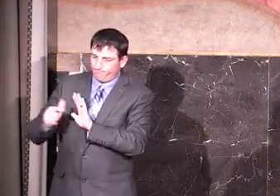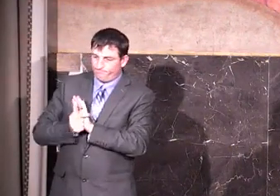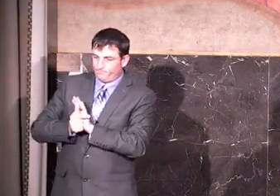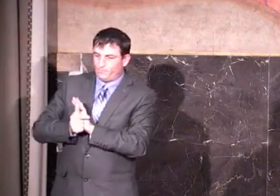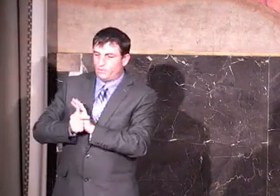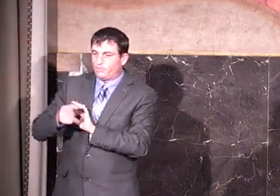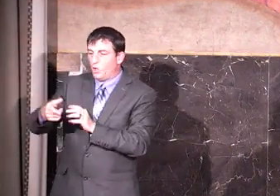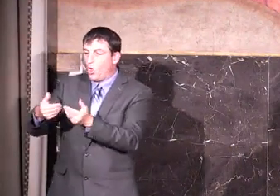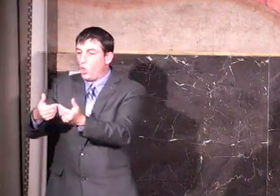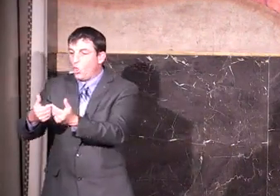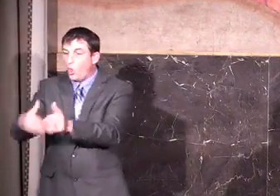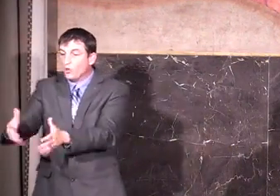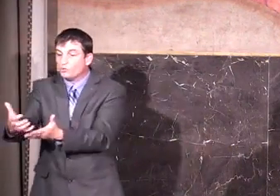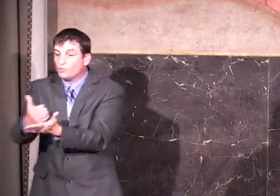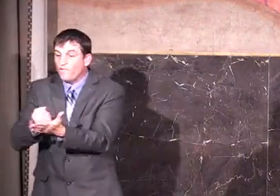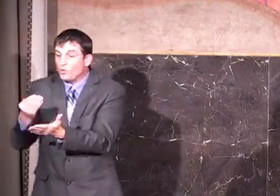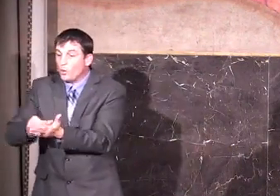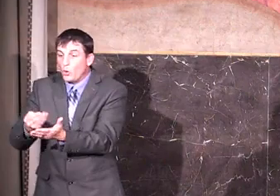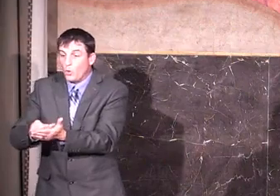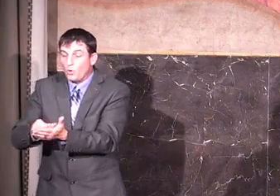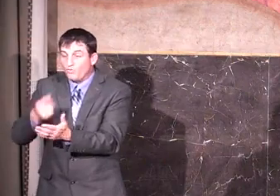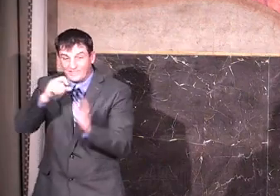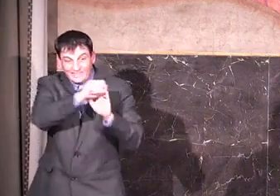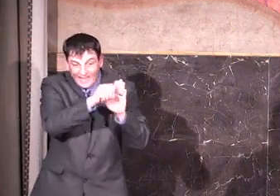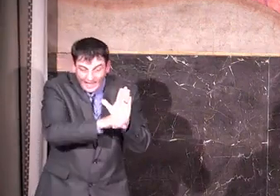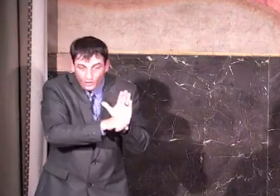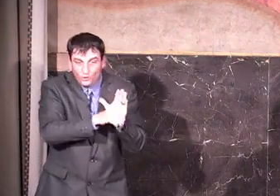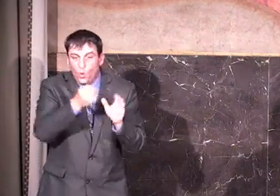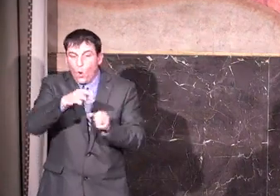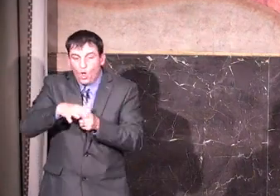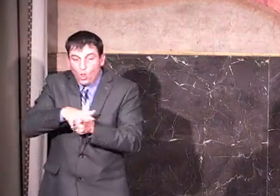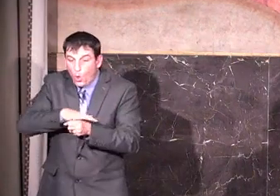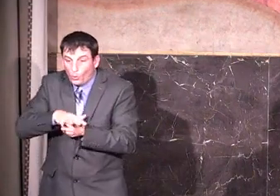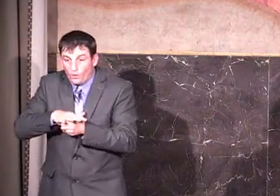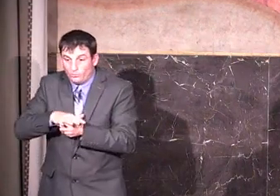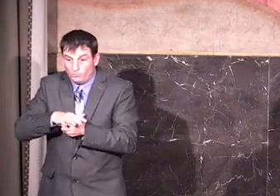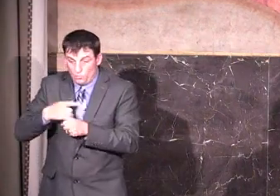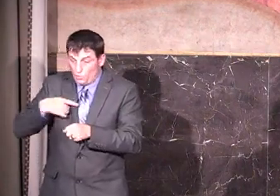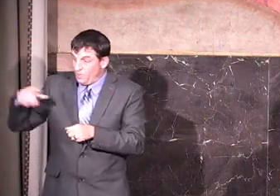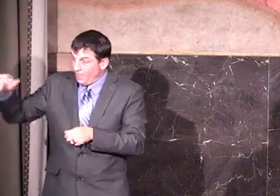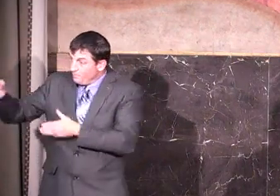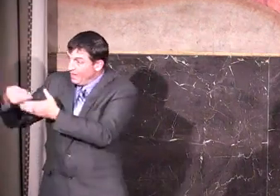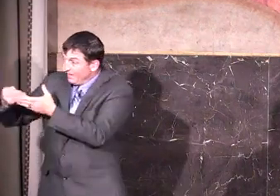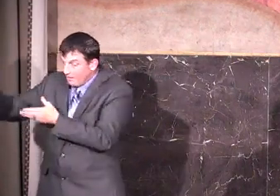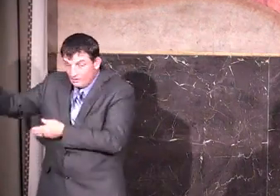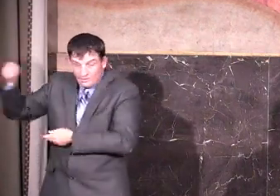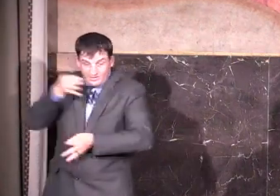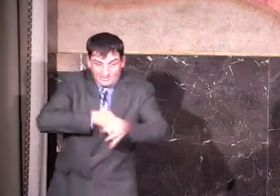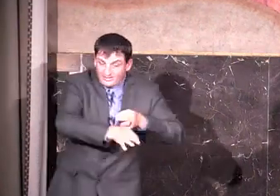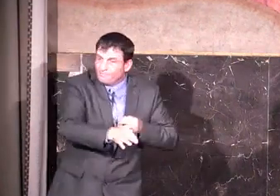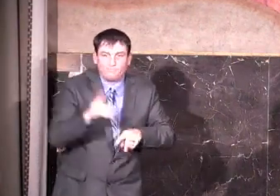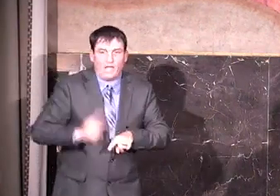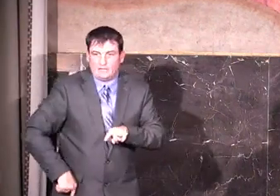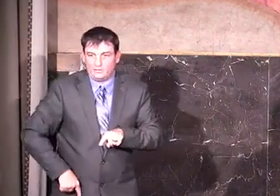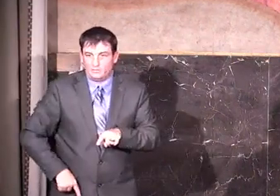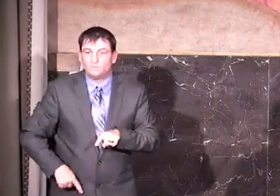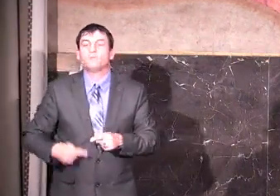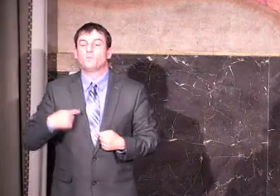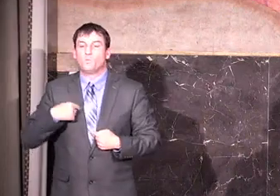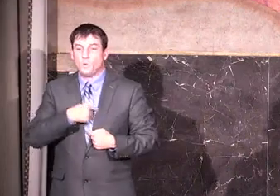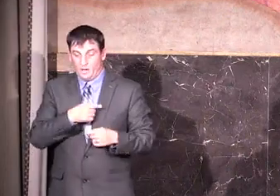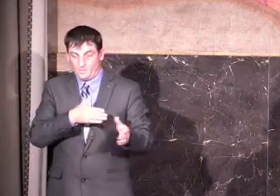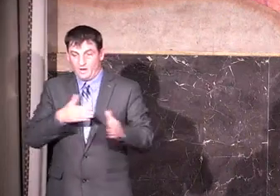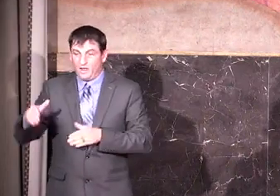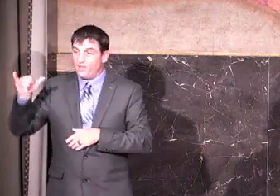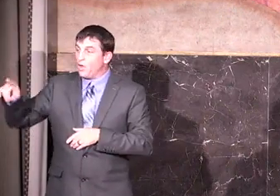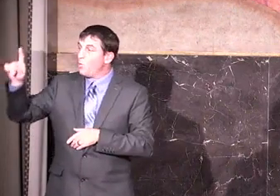of revenue, whether it's state or local. And we intend to allow 45% of